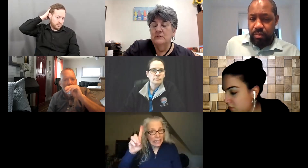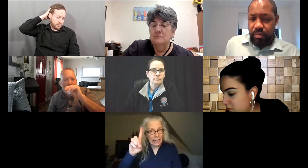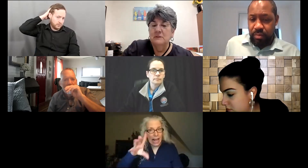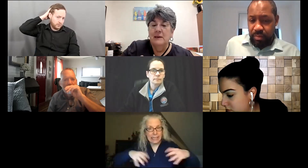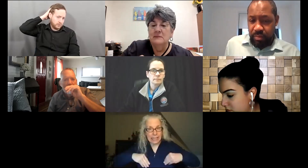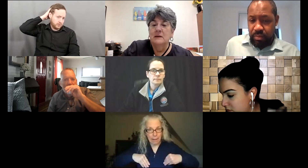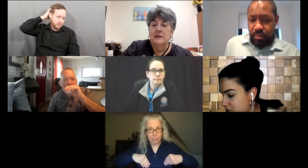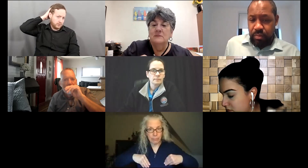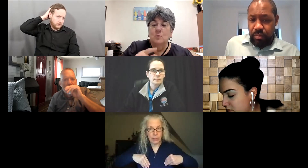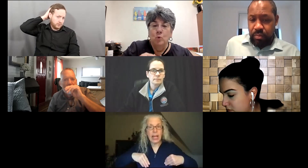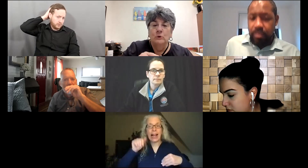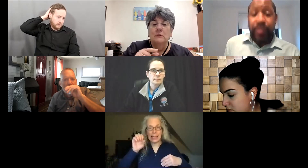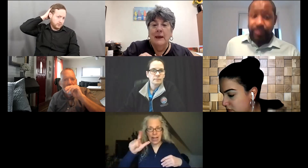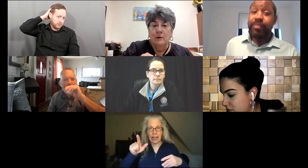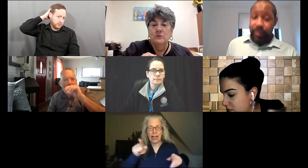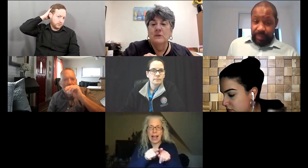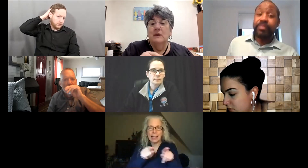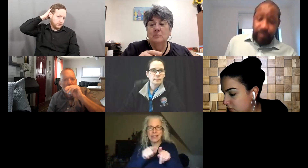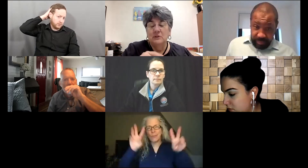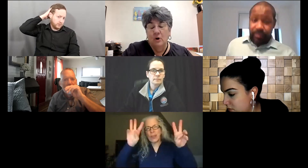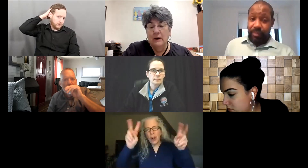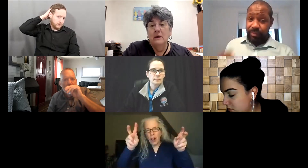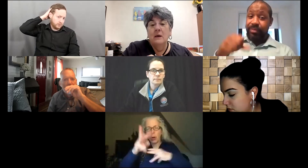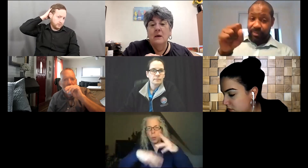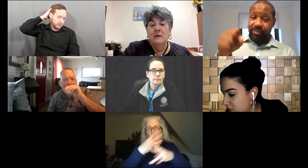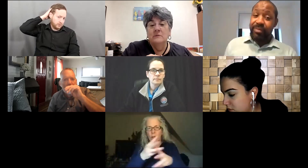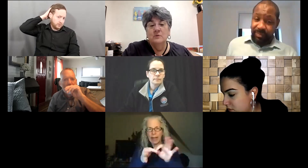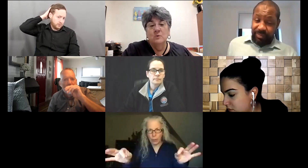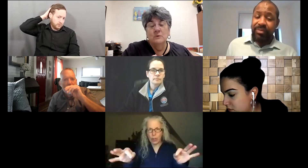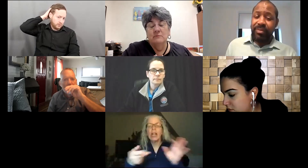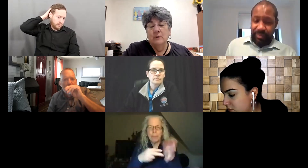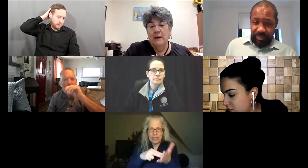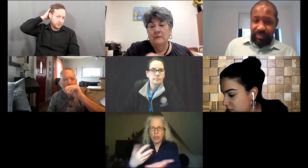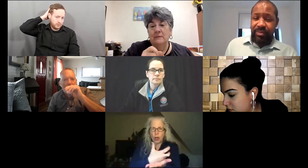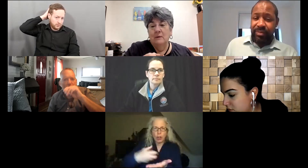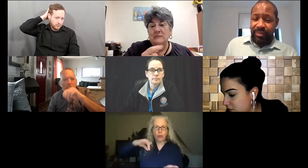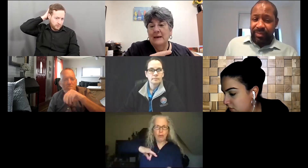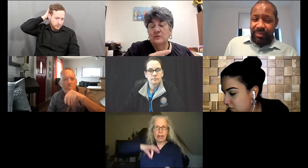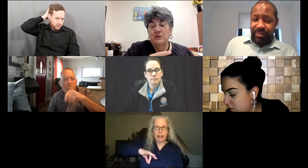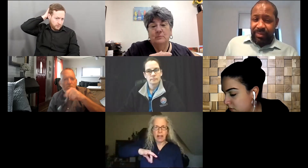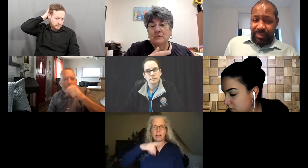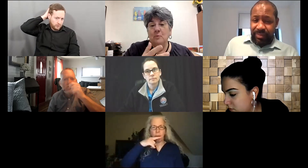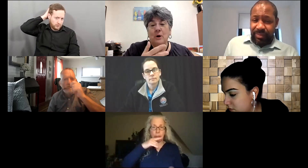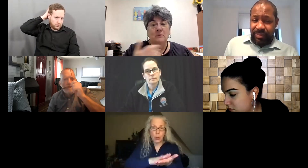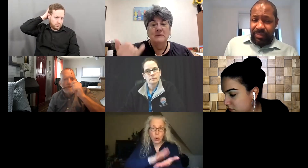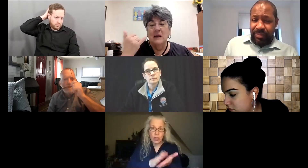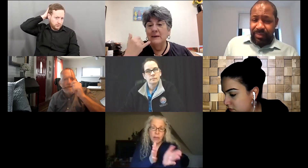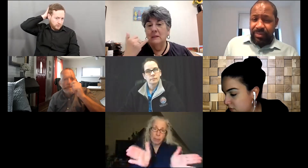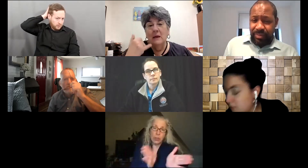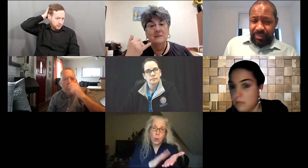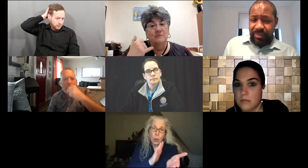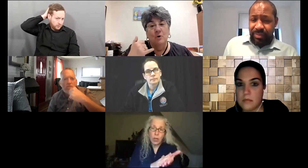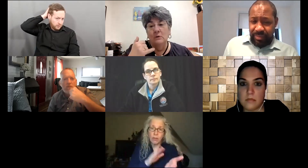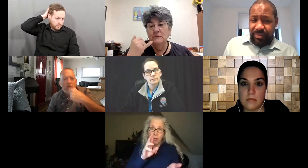legislature accepted ASL as a world language that can be taught in schools in Rhode Island. That was last year. But the problem is I